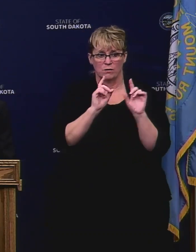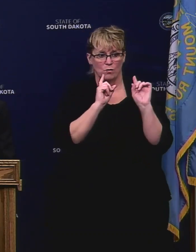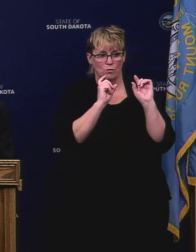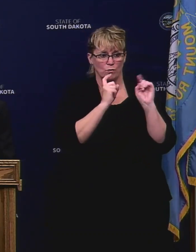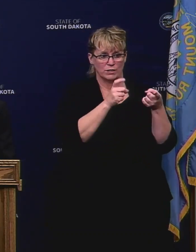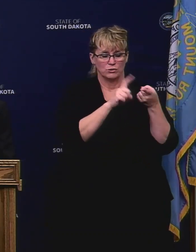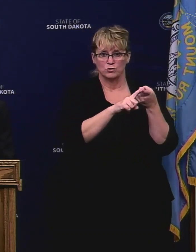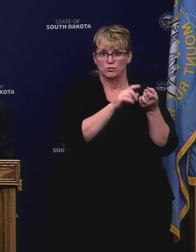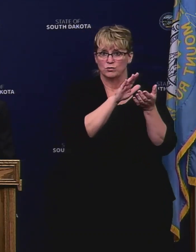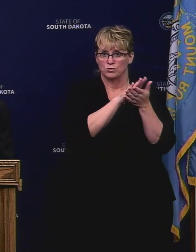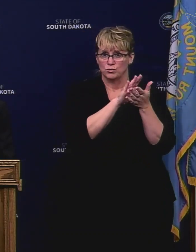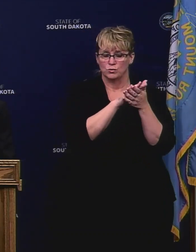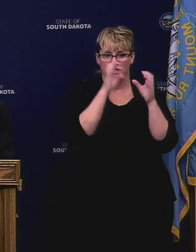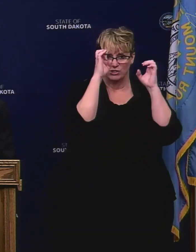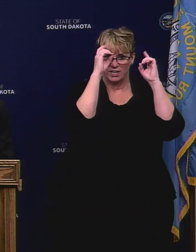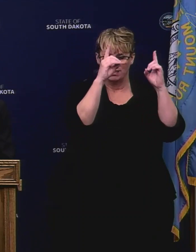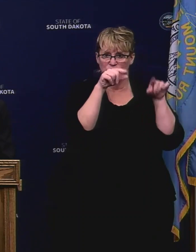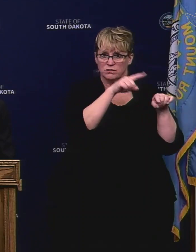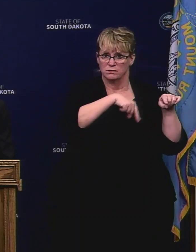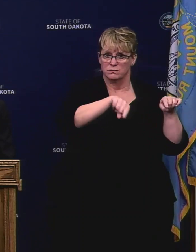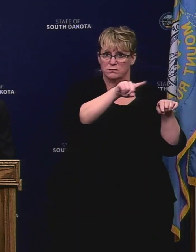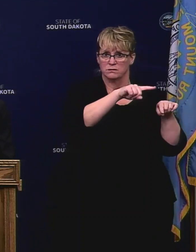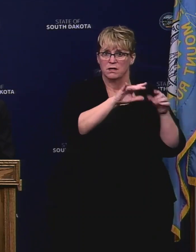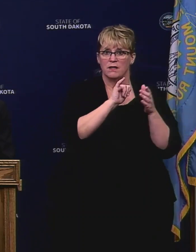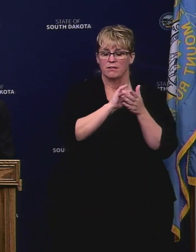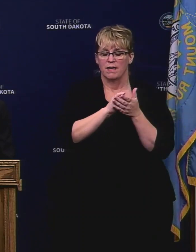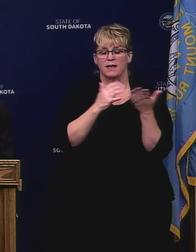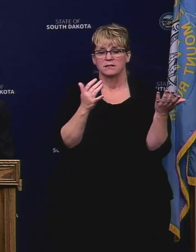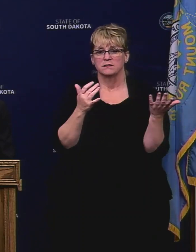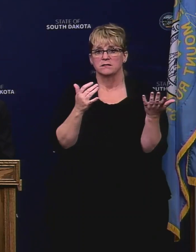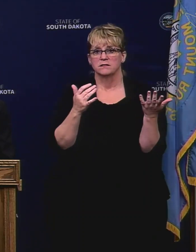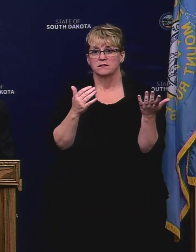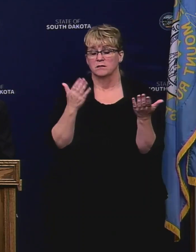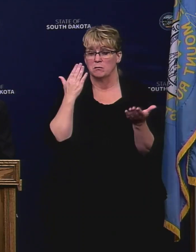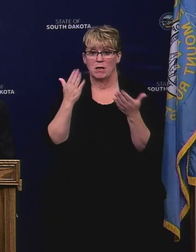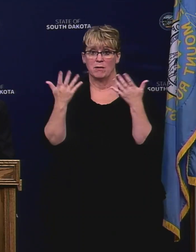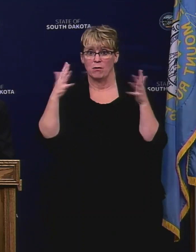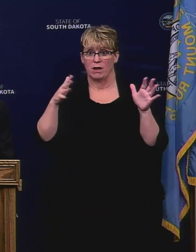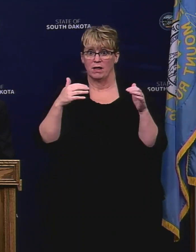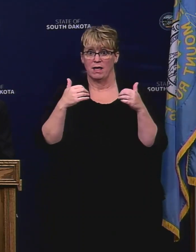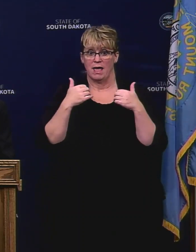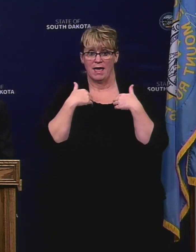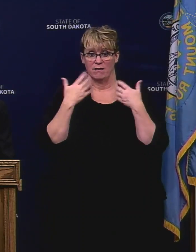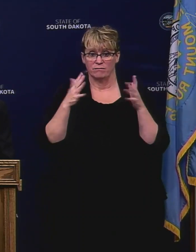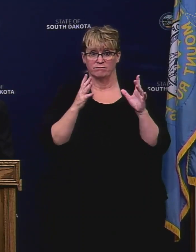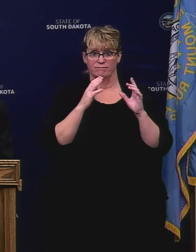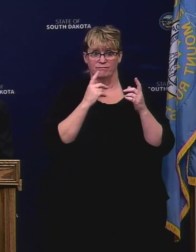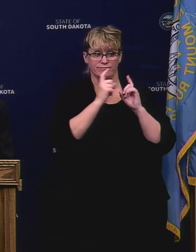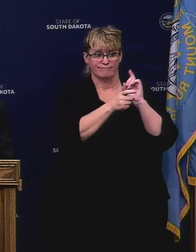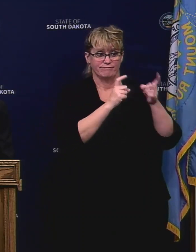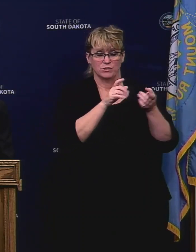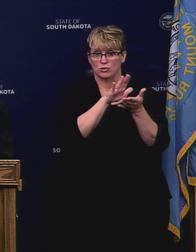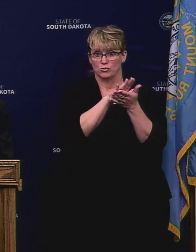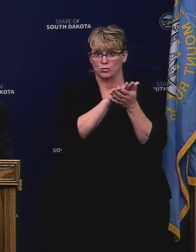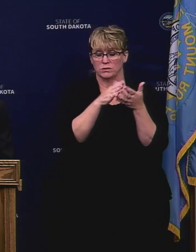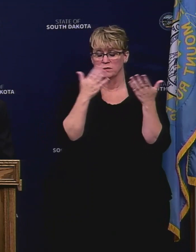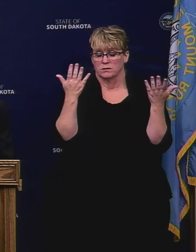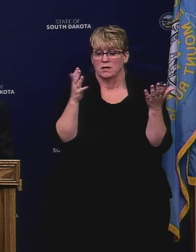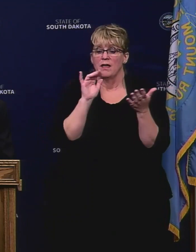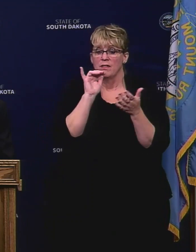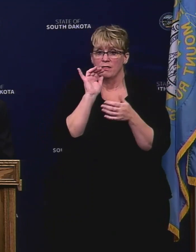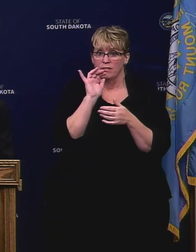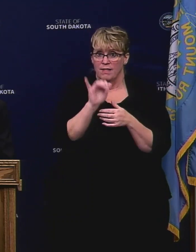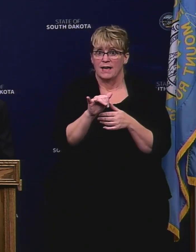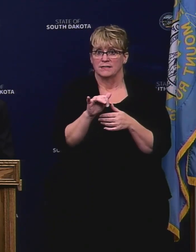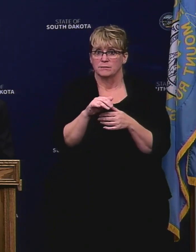education costs to them that are coming and maybe have already been allocated. So that is something